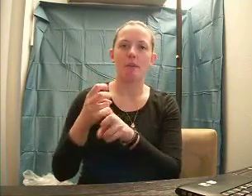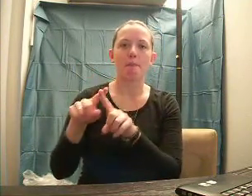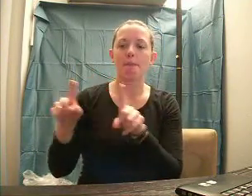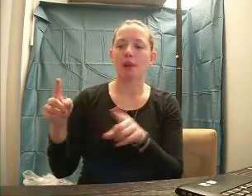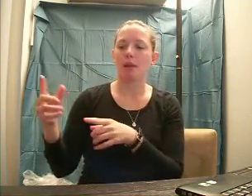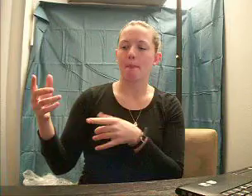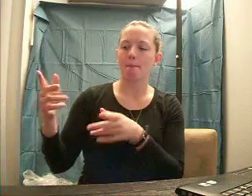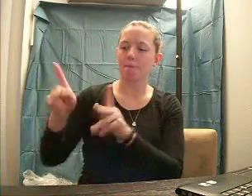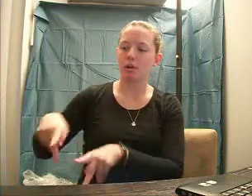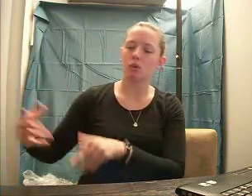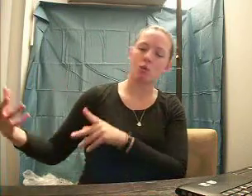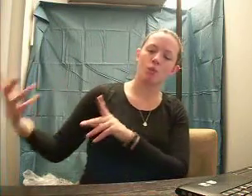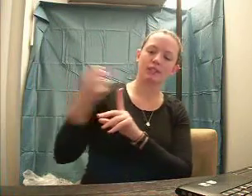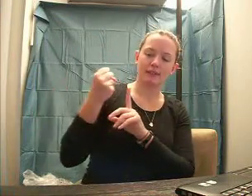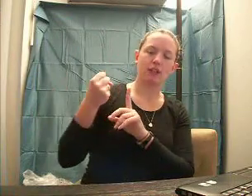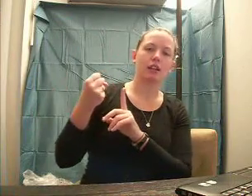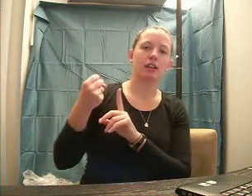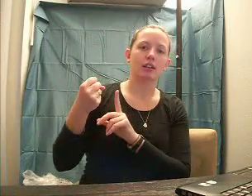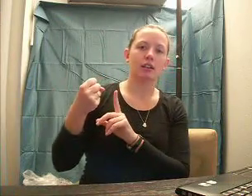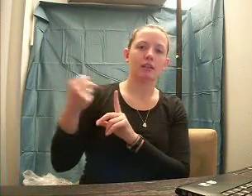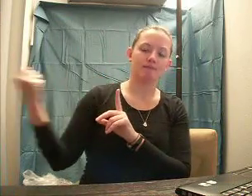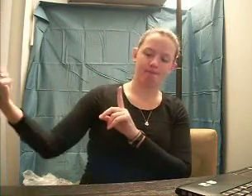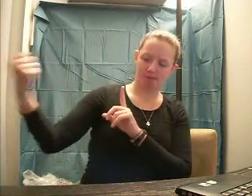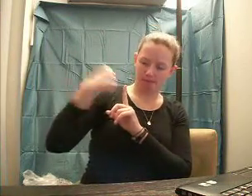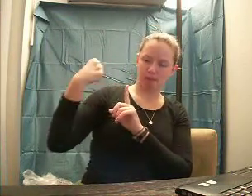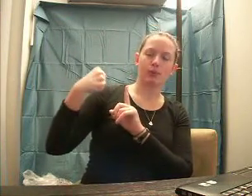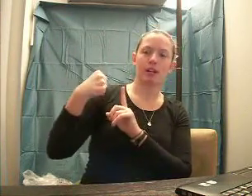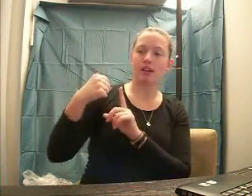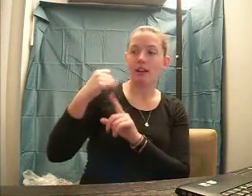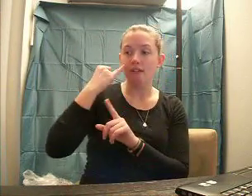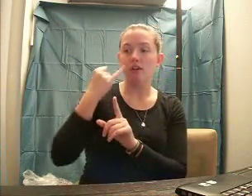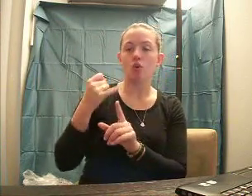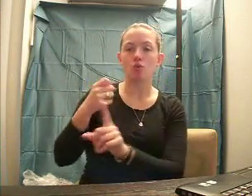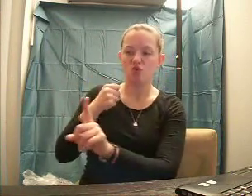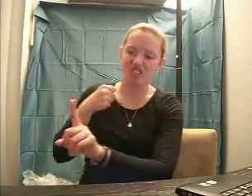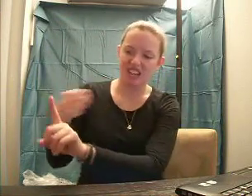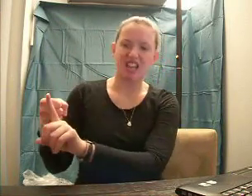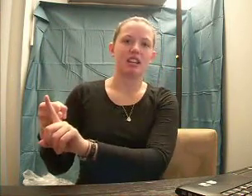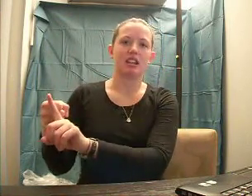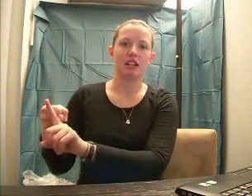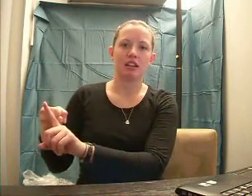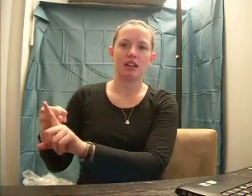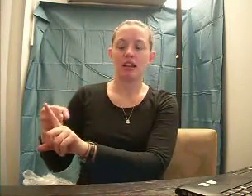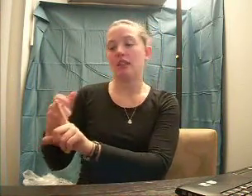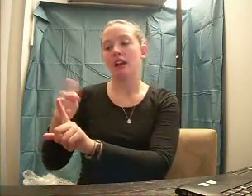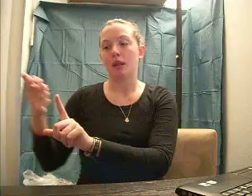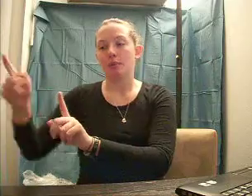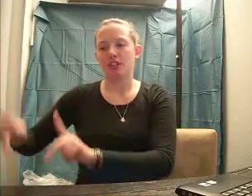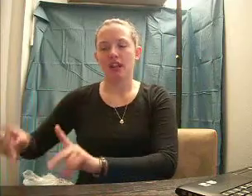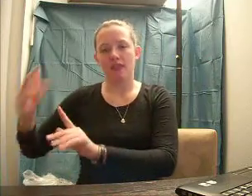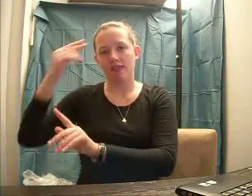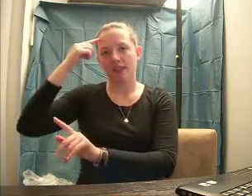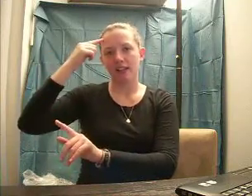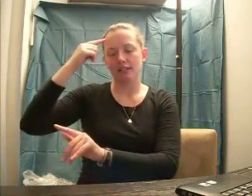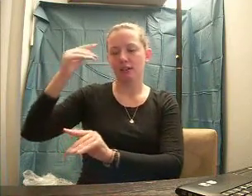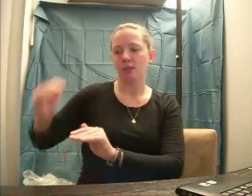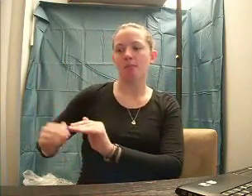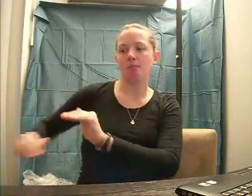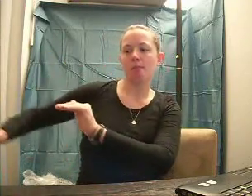feels the full blow. So if they retaliate with the same force, the first person will think it's going to escalate. So we decided to test this in the lab. Now,